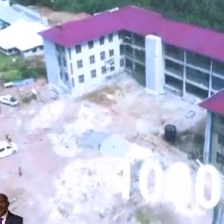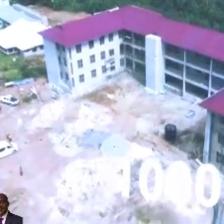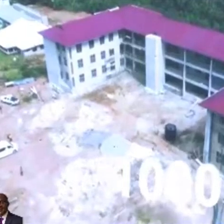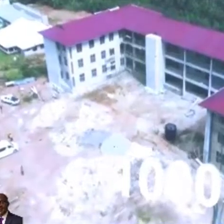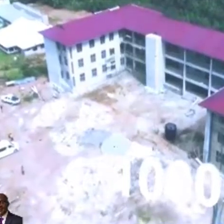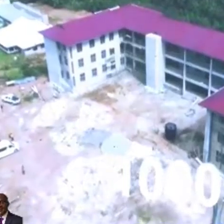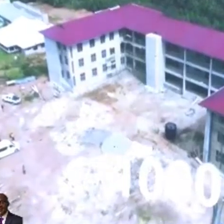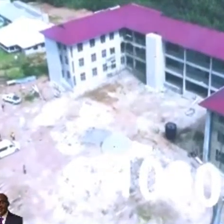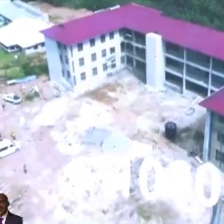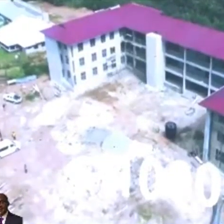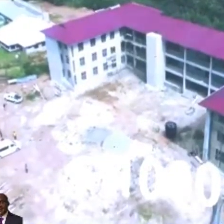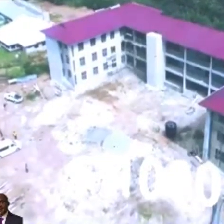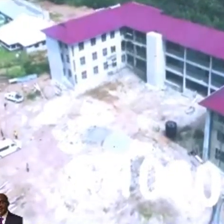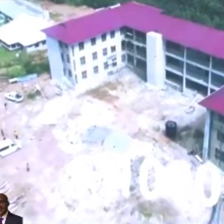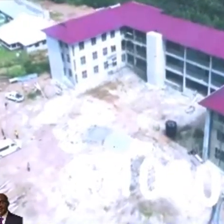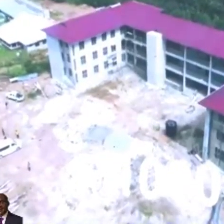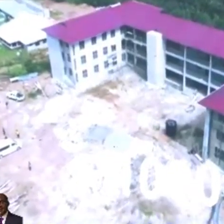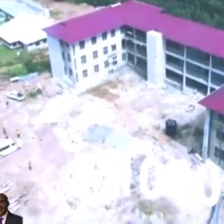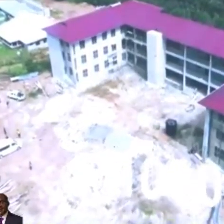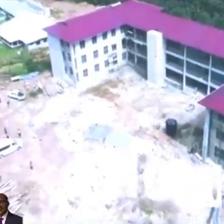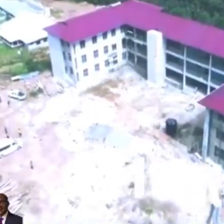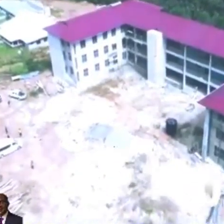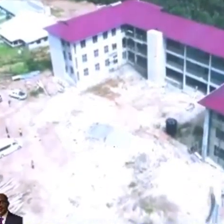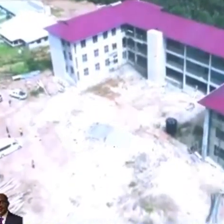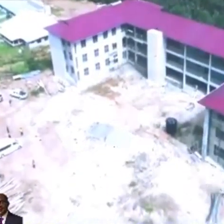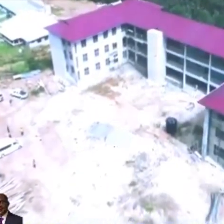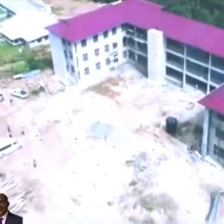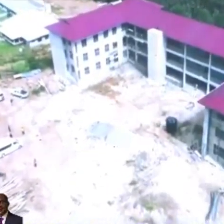over 1,000 staff.